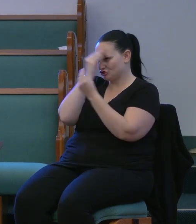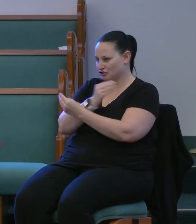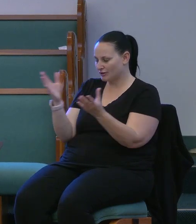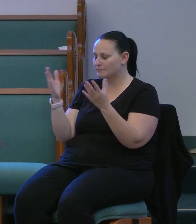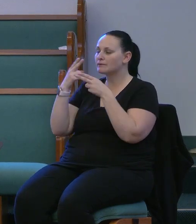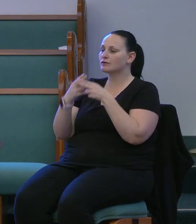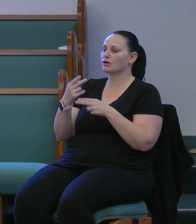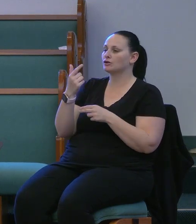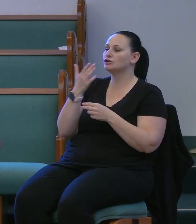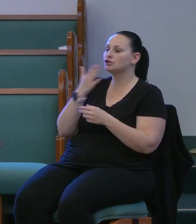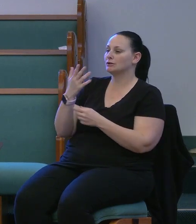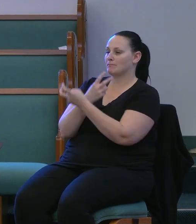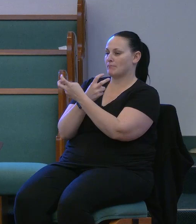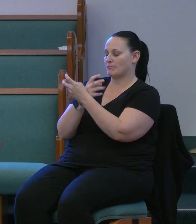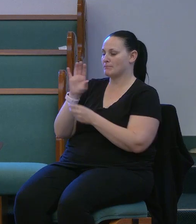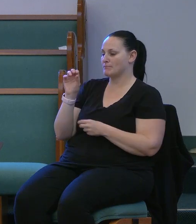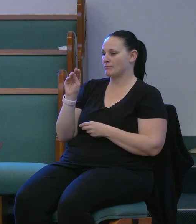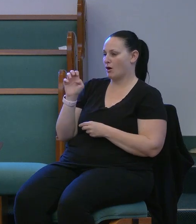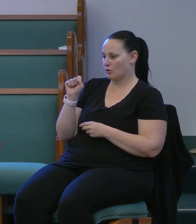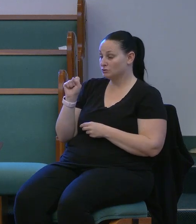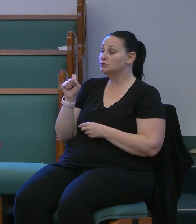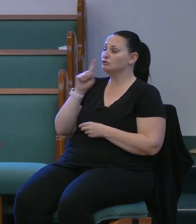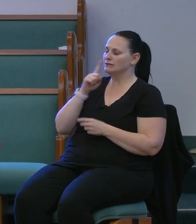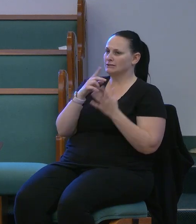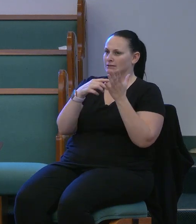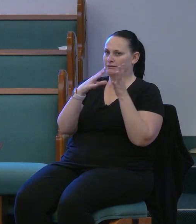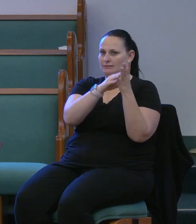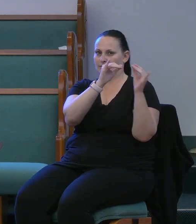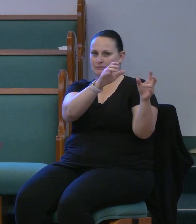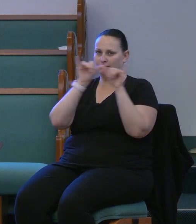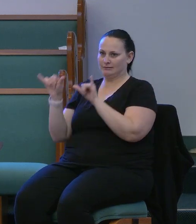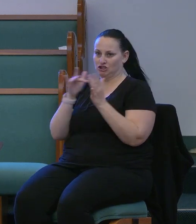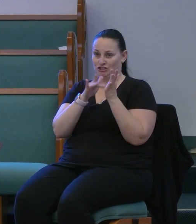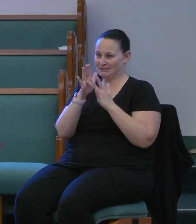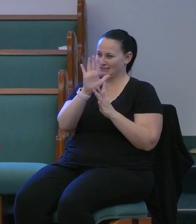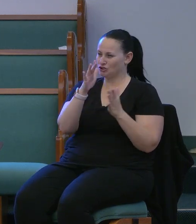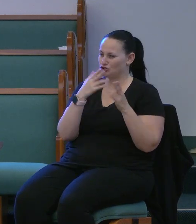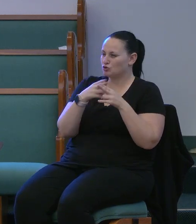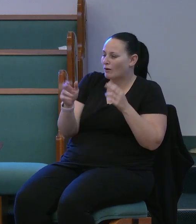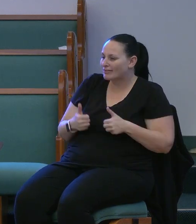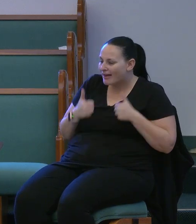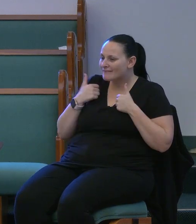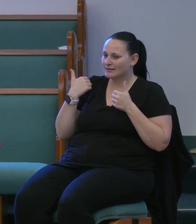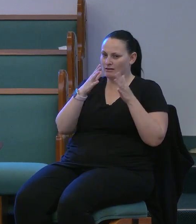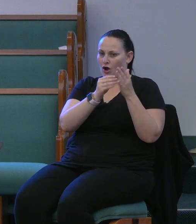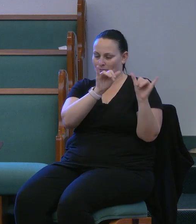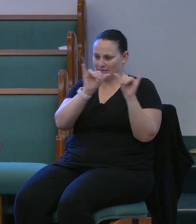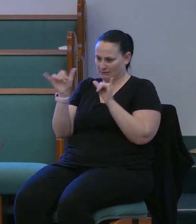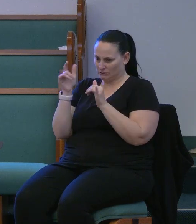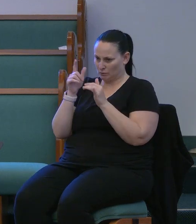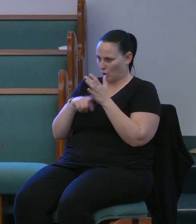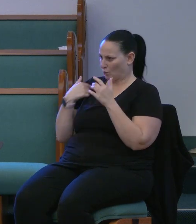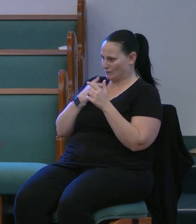Good Bones. It echoes Jesus' short life, and it echoes what are we supposed to do while we are